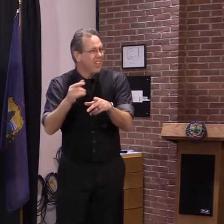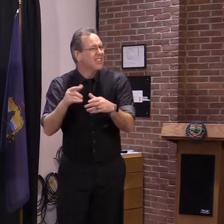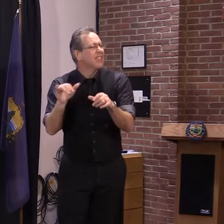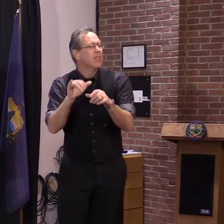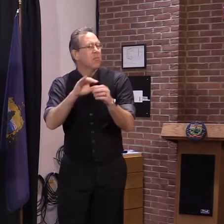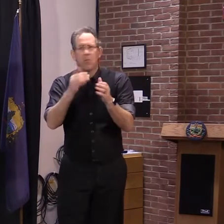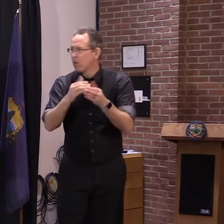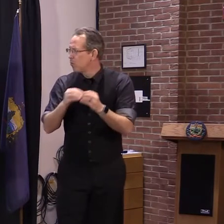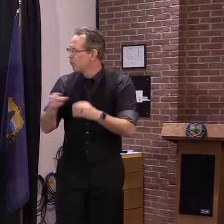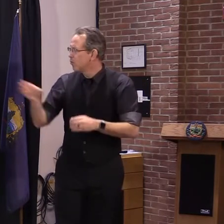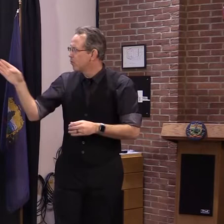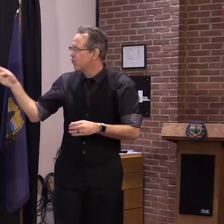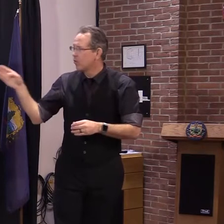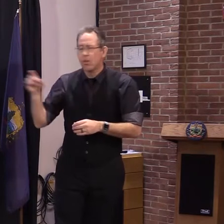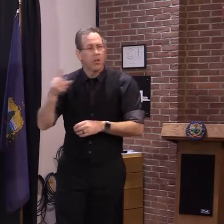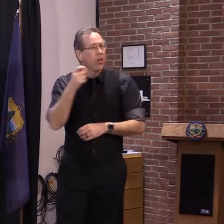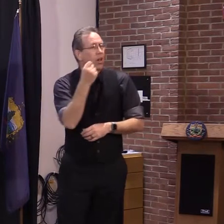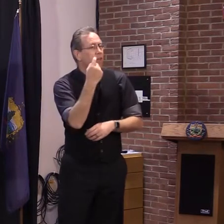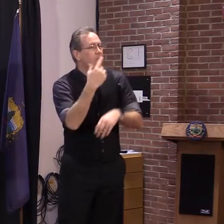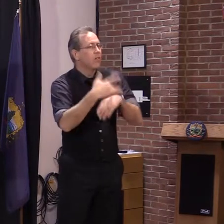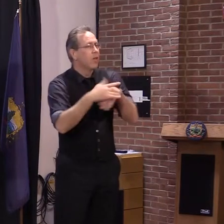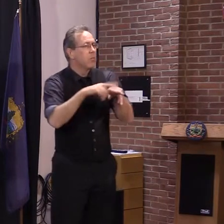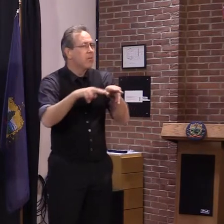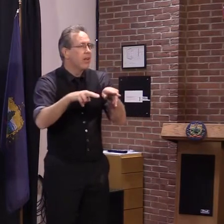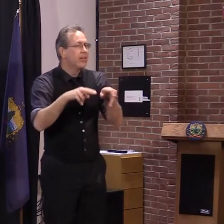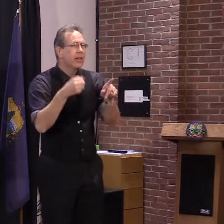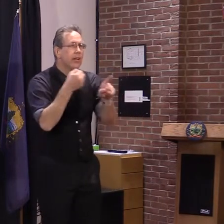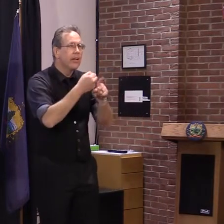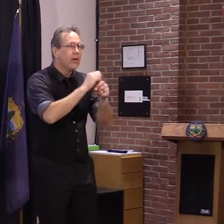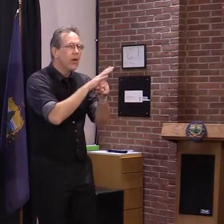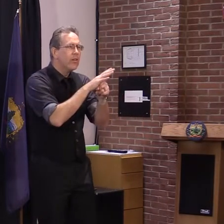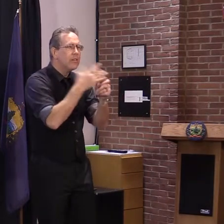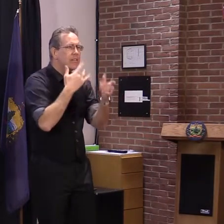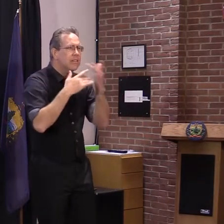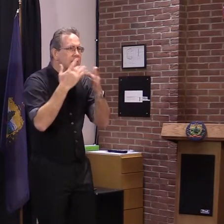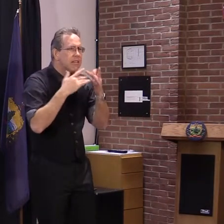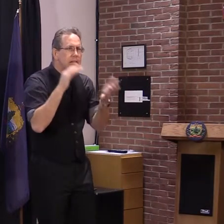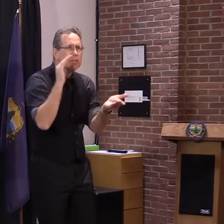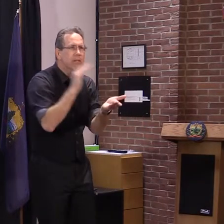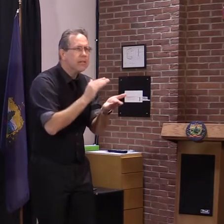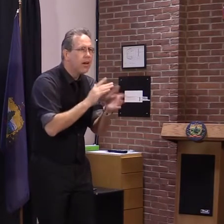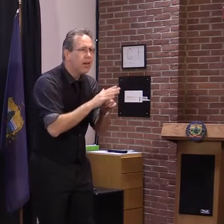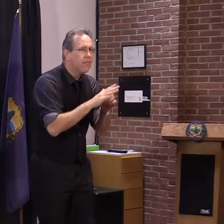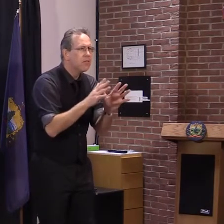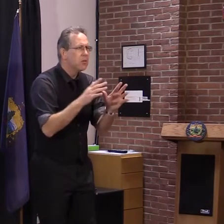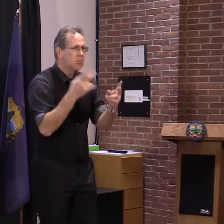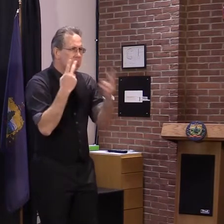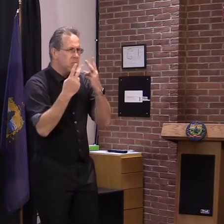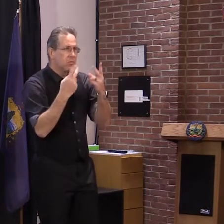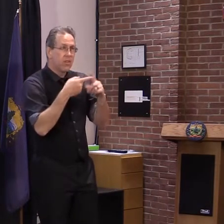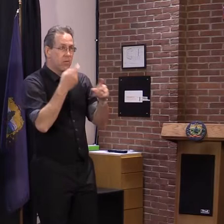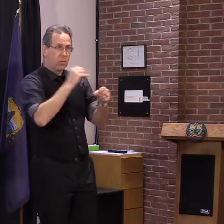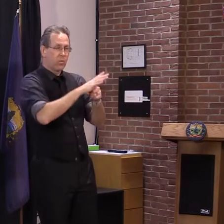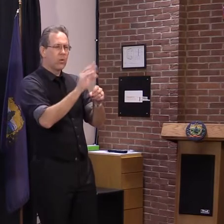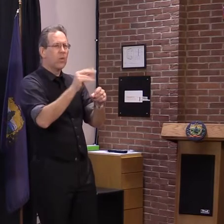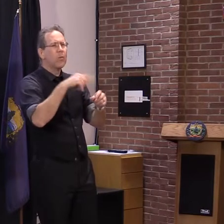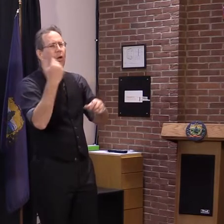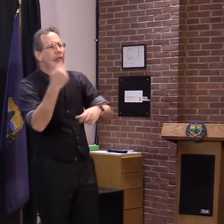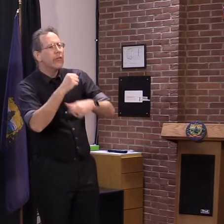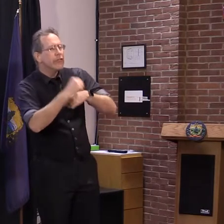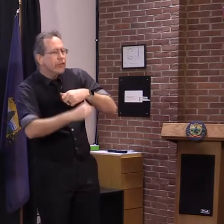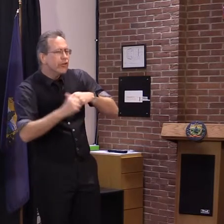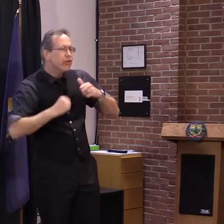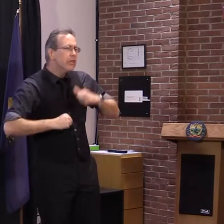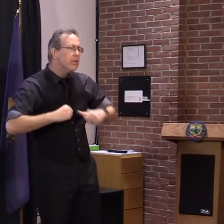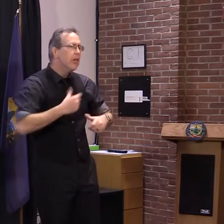COVID cases in the ICU, so that is not the contributing factors, other factors outside of COVID. Again, looking at the percentage